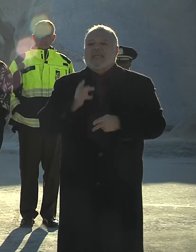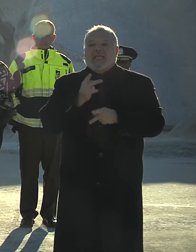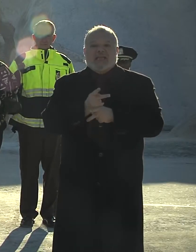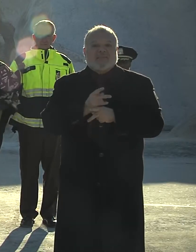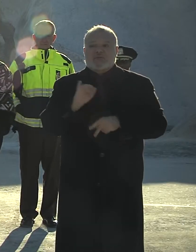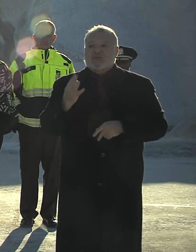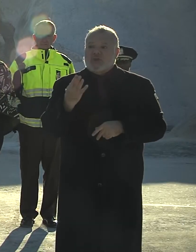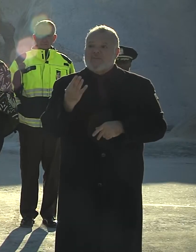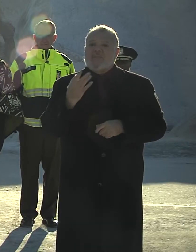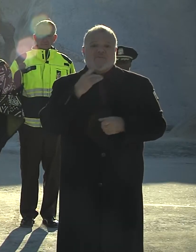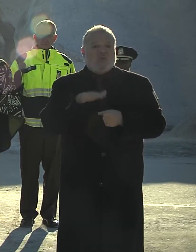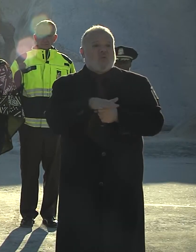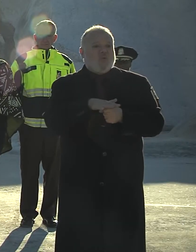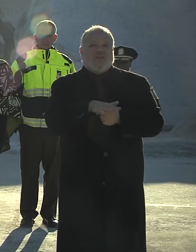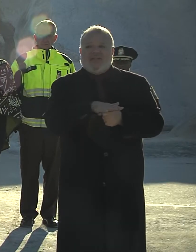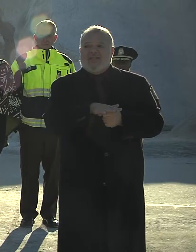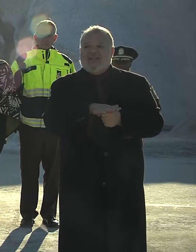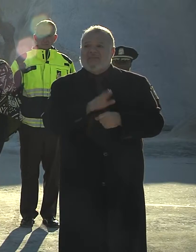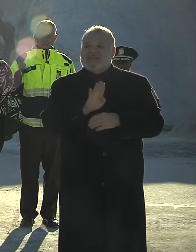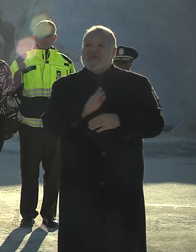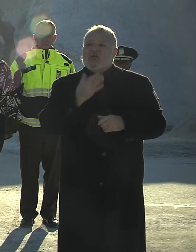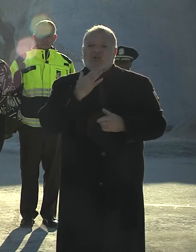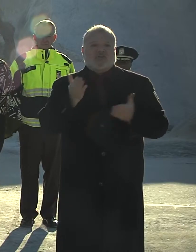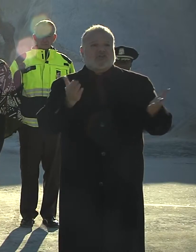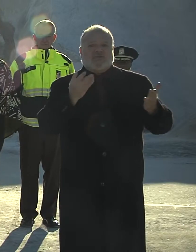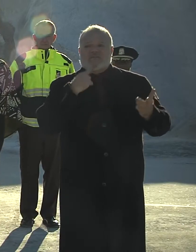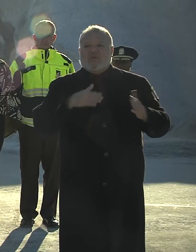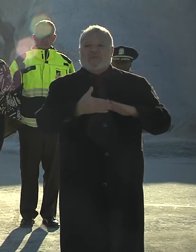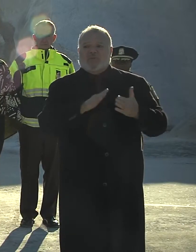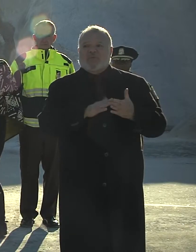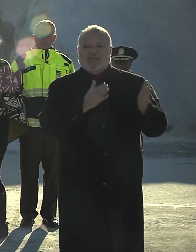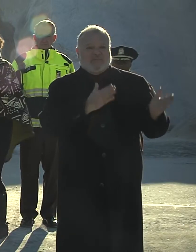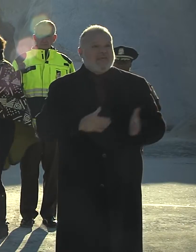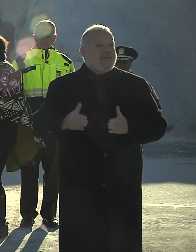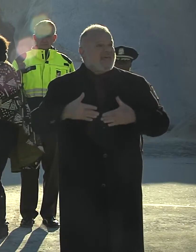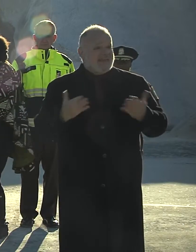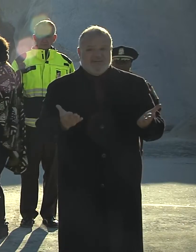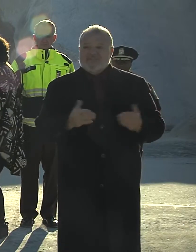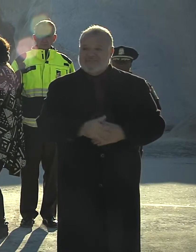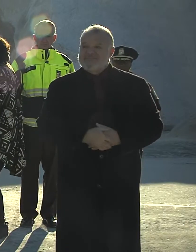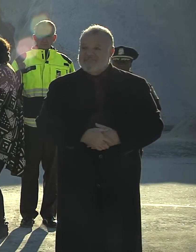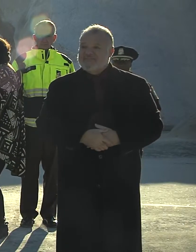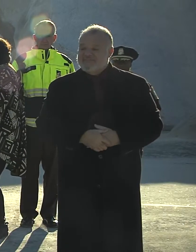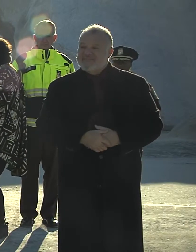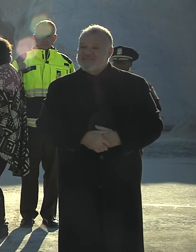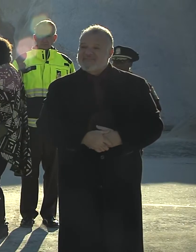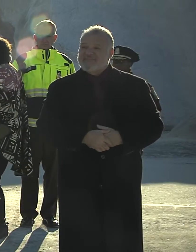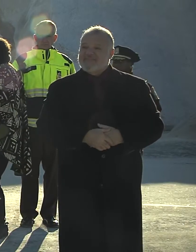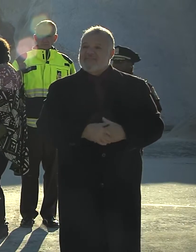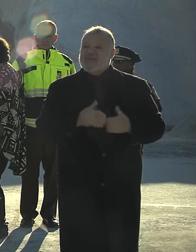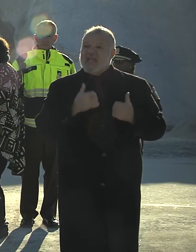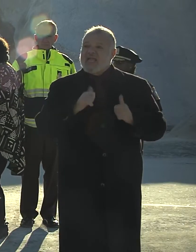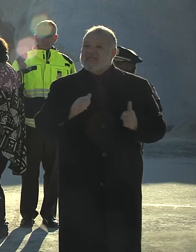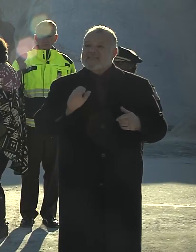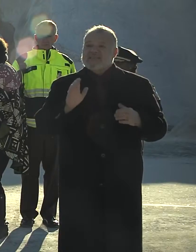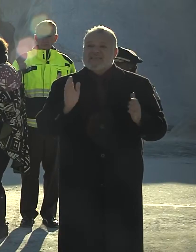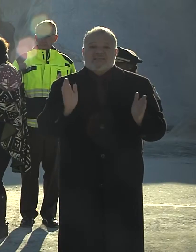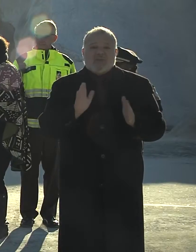and serves our community in so many ways. I don't know if any of our small business owners want to come up and say a